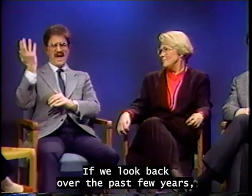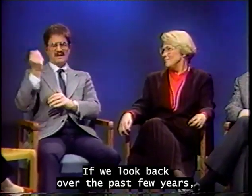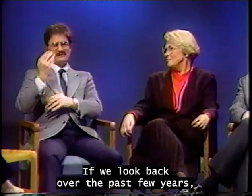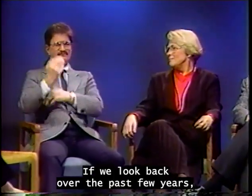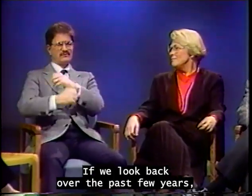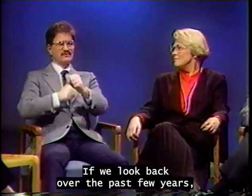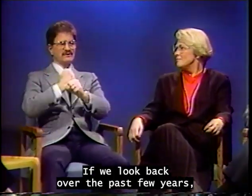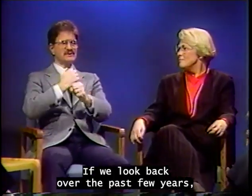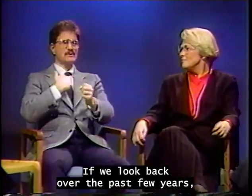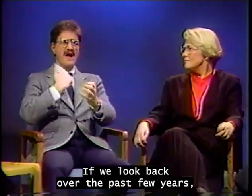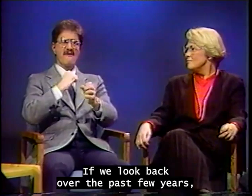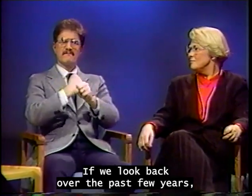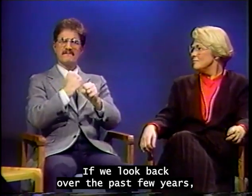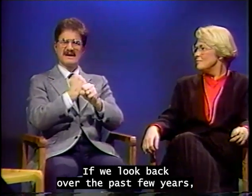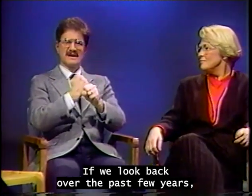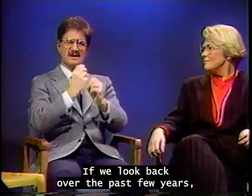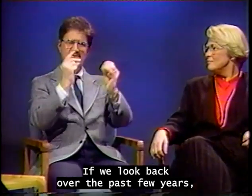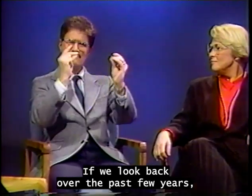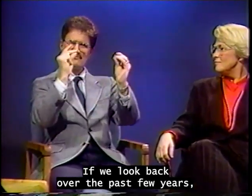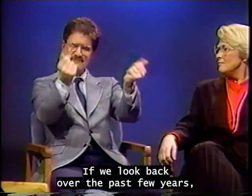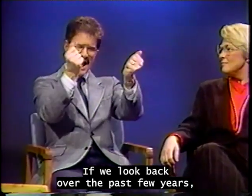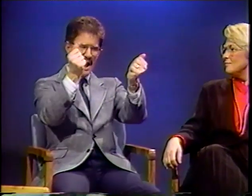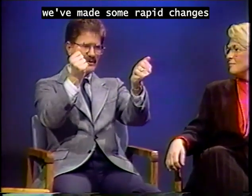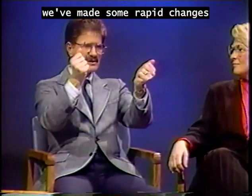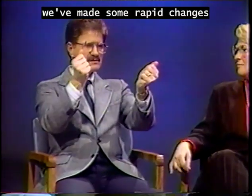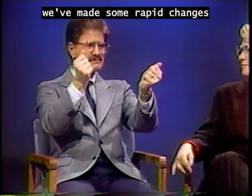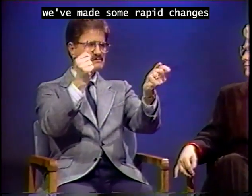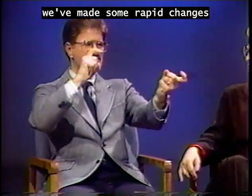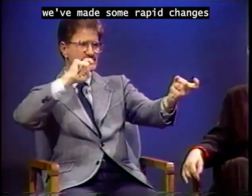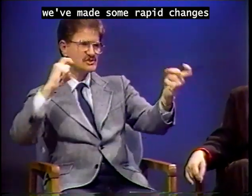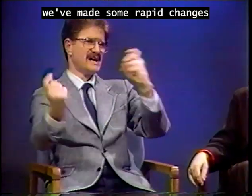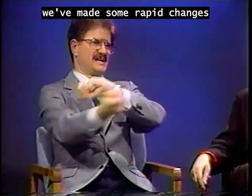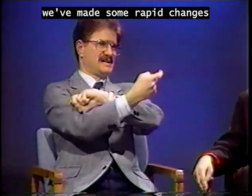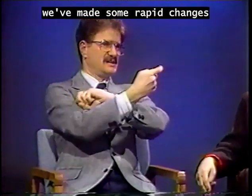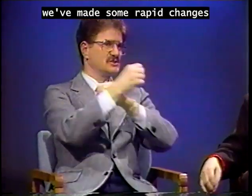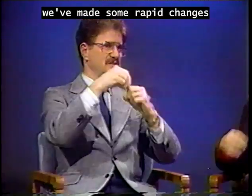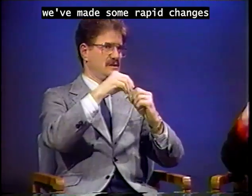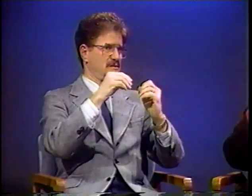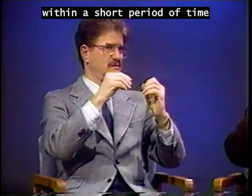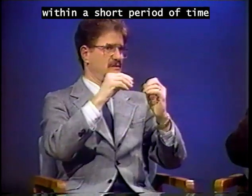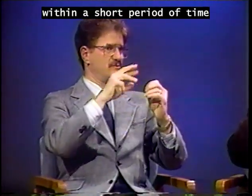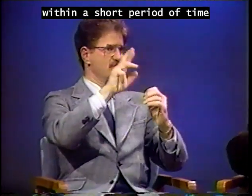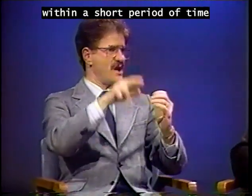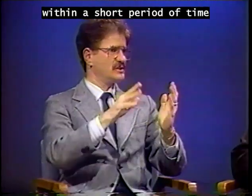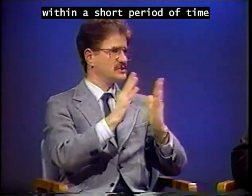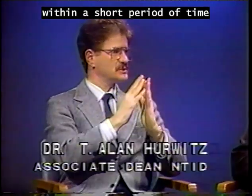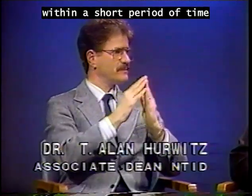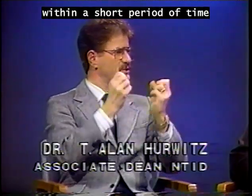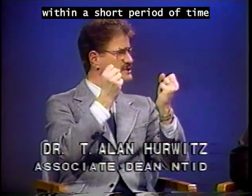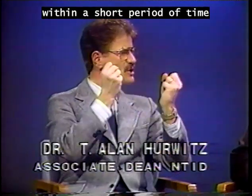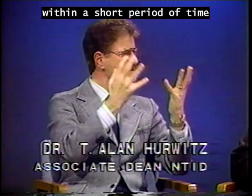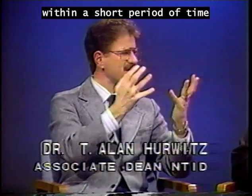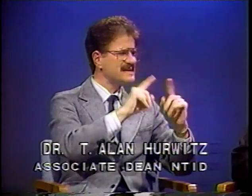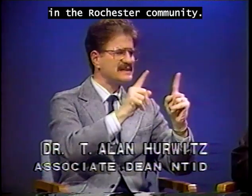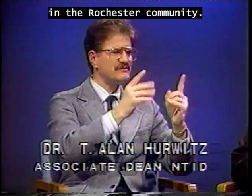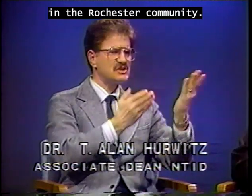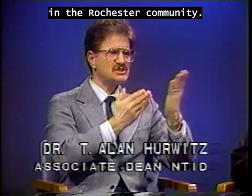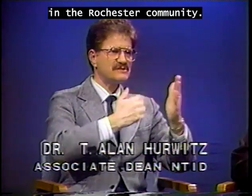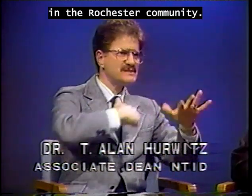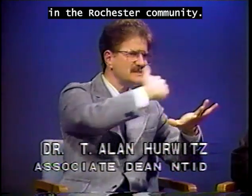If we look back over the past few years, we've made some rapid changes within a short period of time in the Rochester